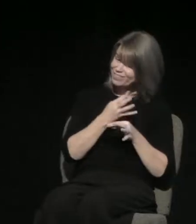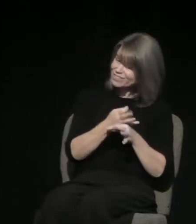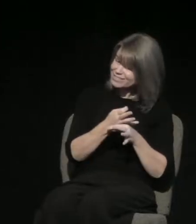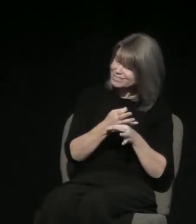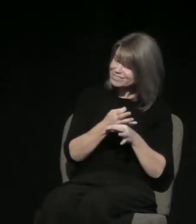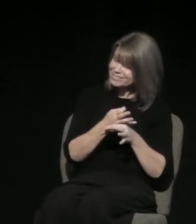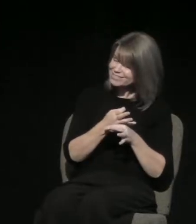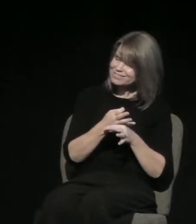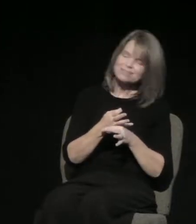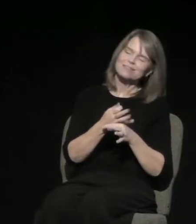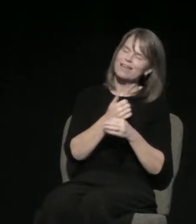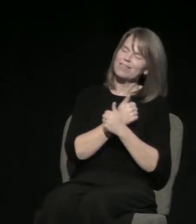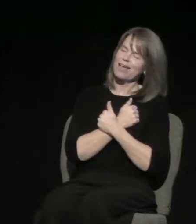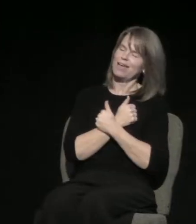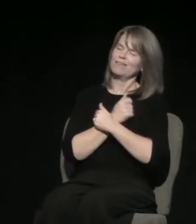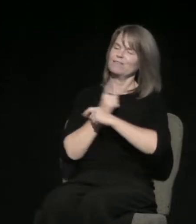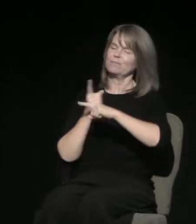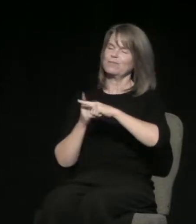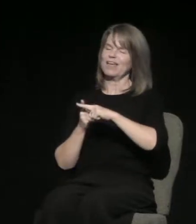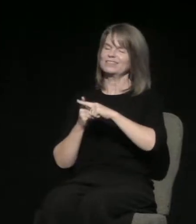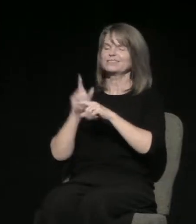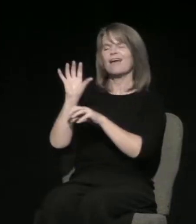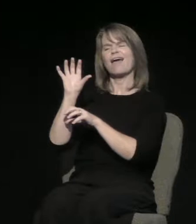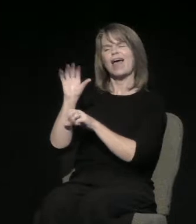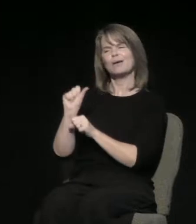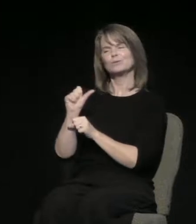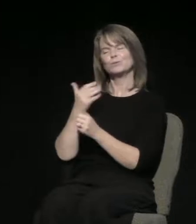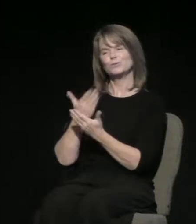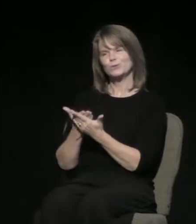Is Love's Habit